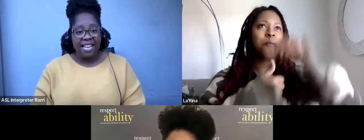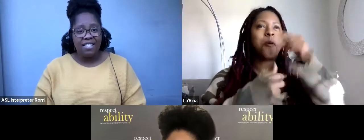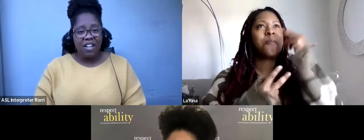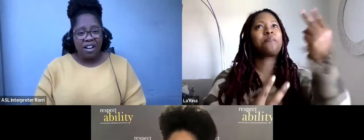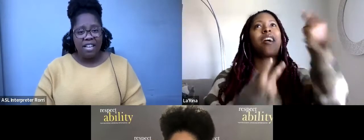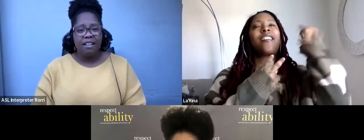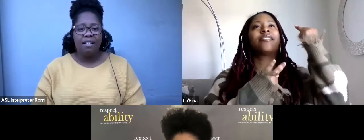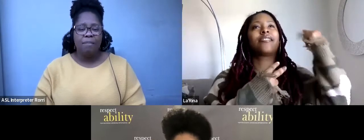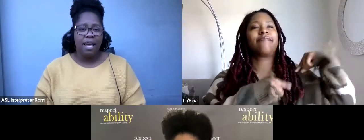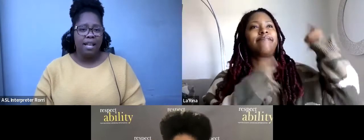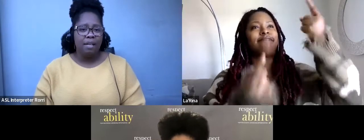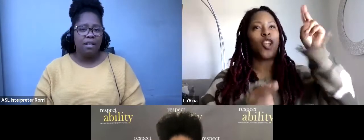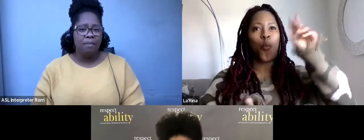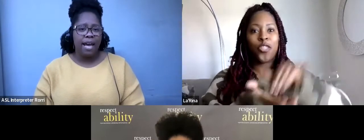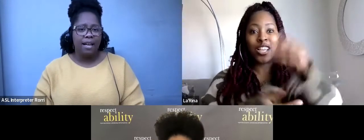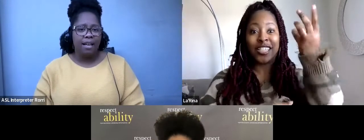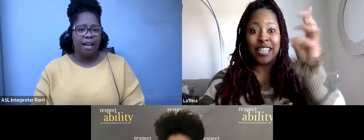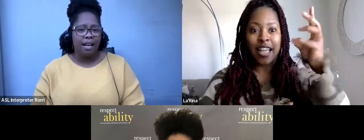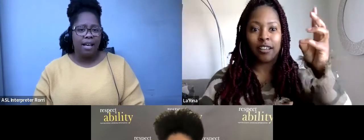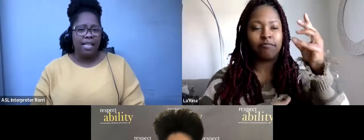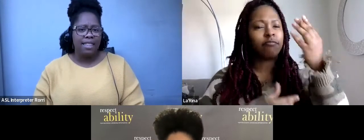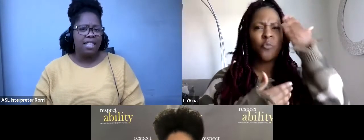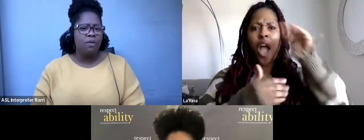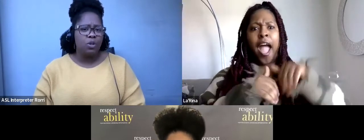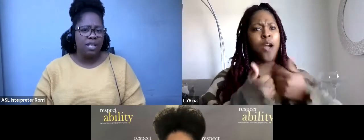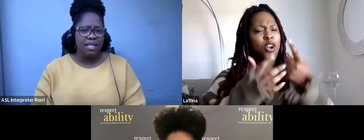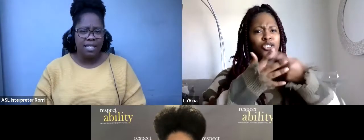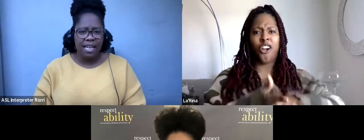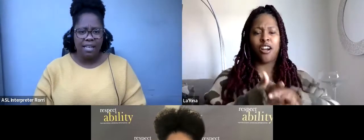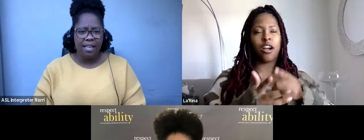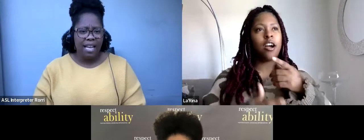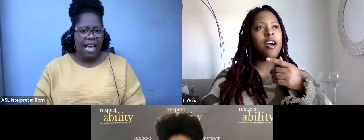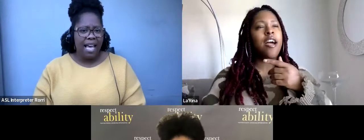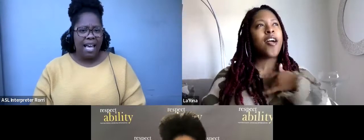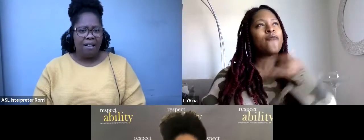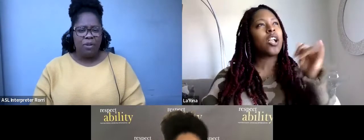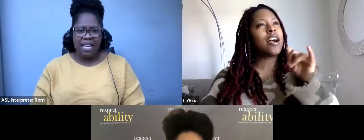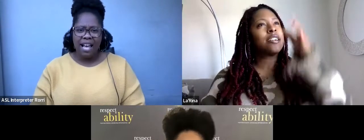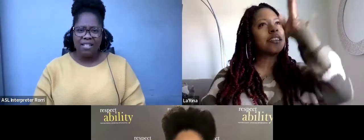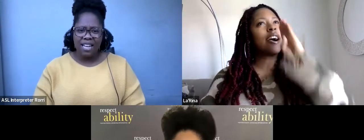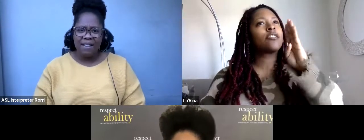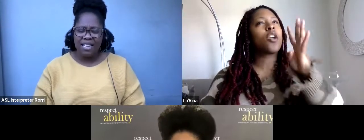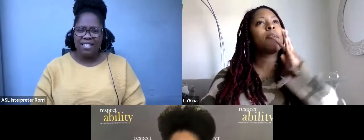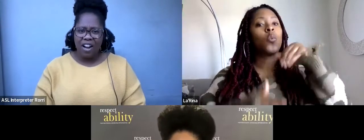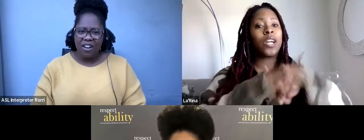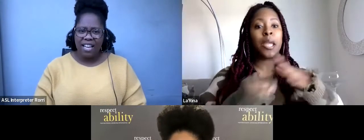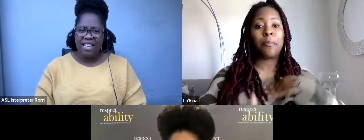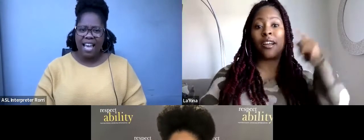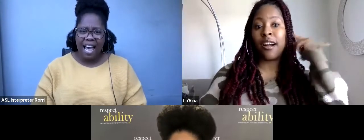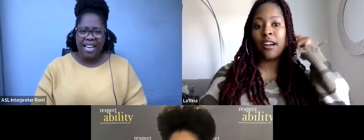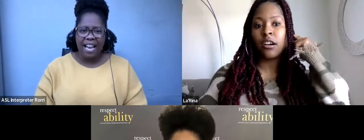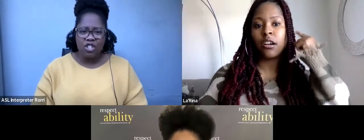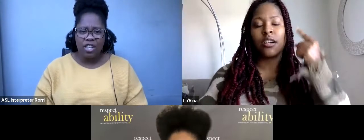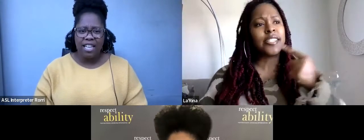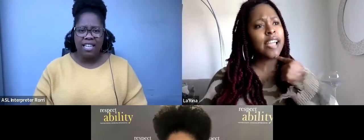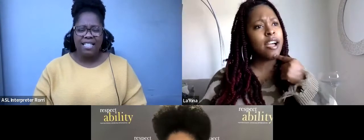How did I get started? Oh man, let me look back. I think the year was 2016. Really, how did I even get started?